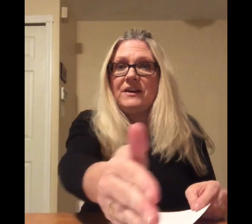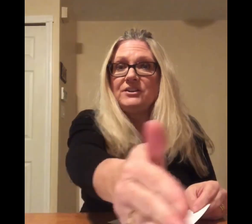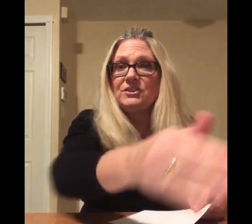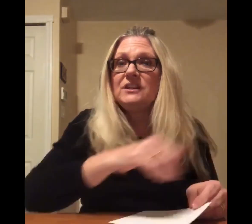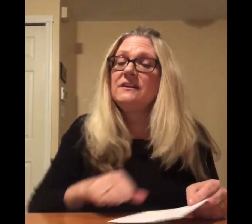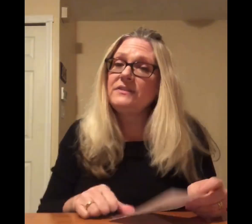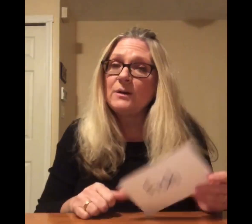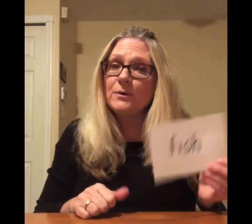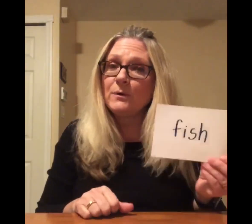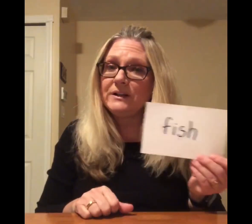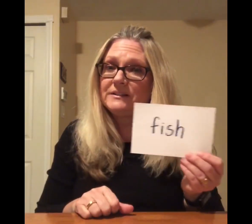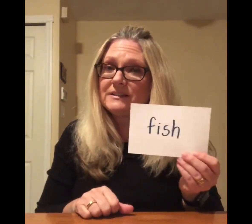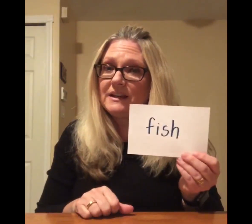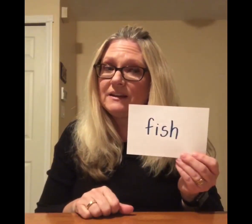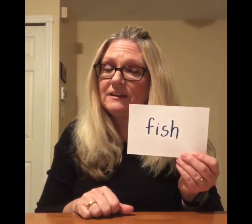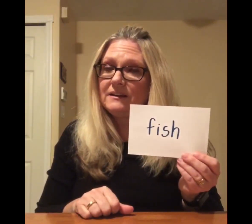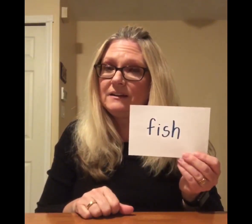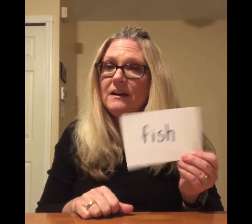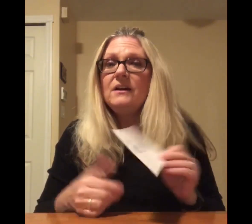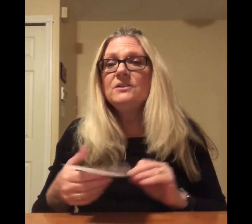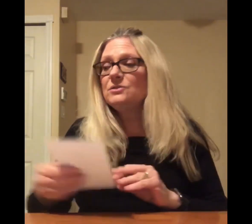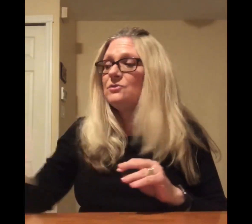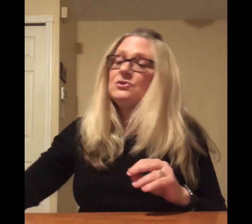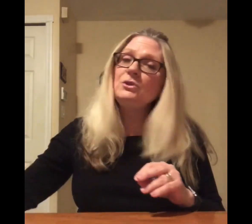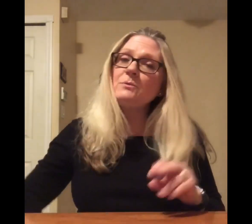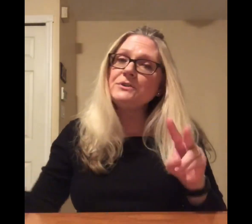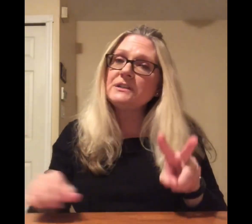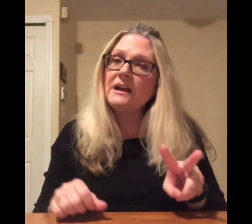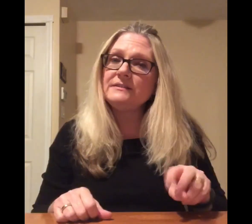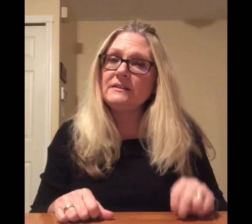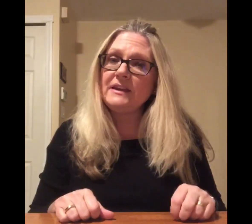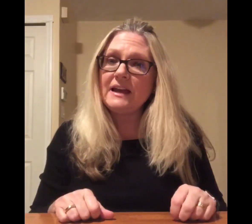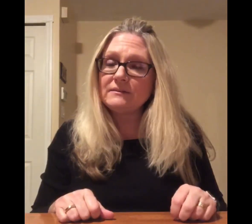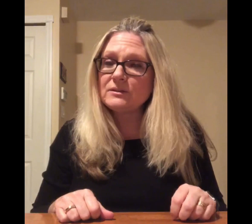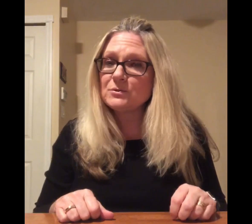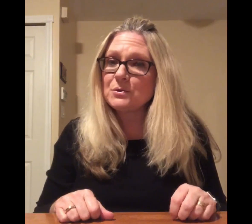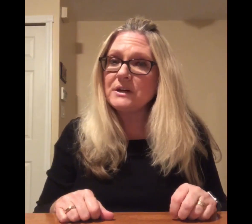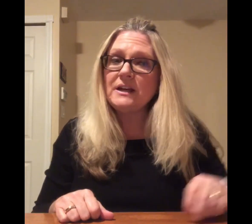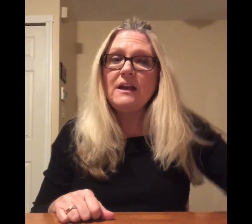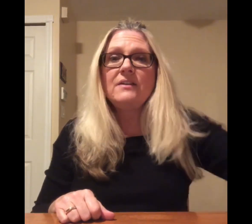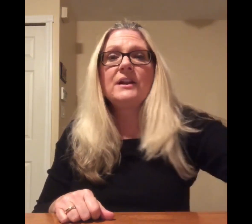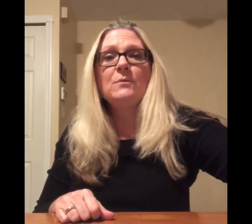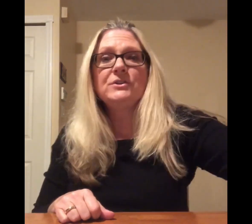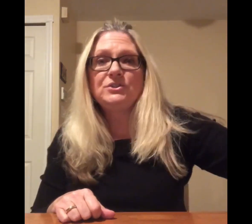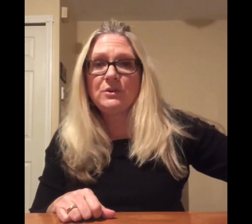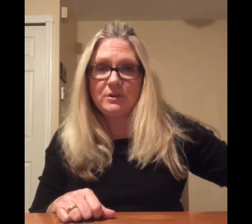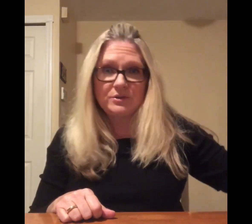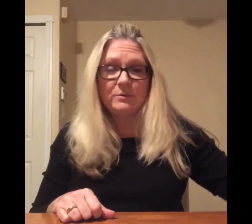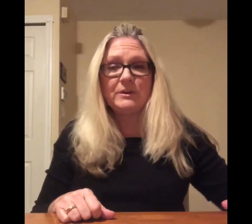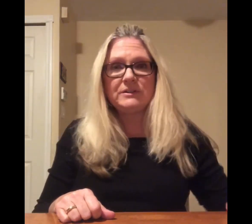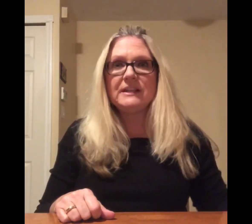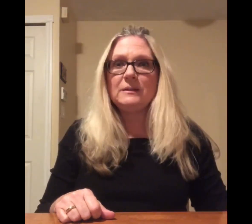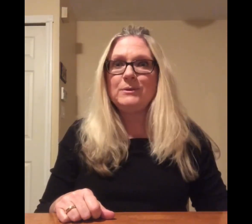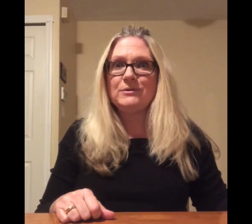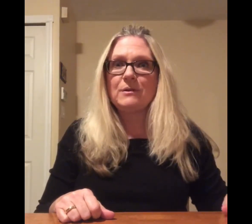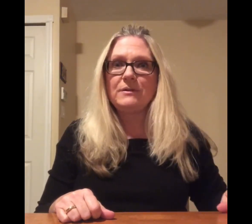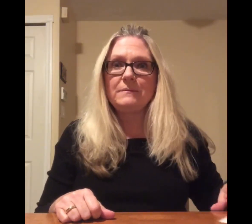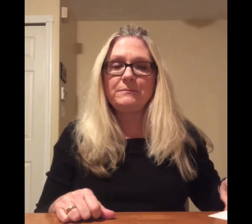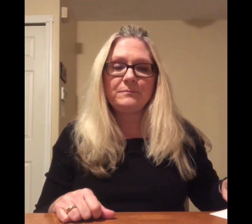Goldfish that we're going to see. So there's two more signs at the end of the story that I want to show you, so when you see them, you know them.